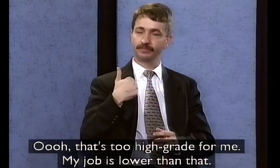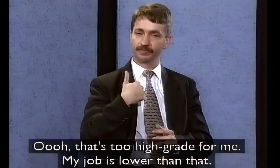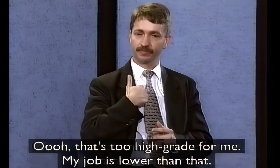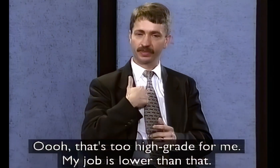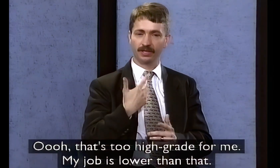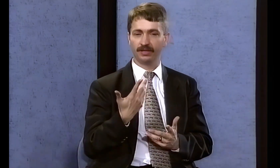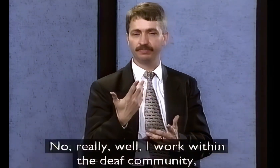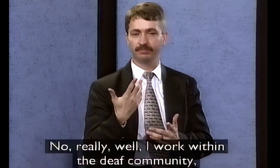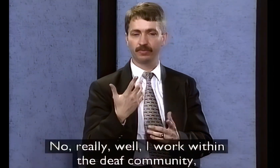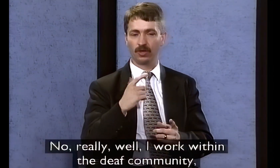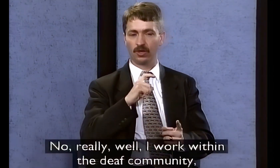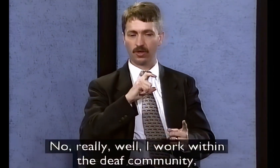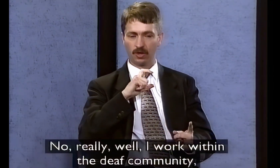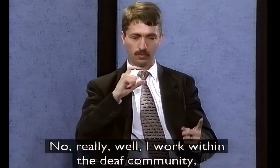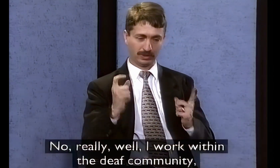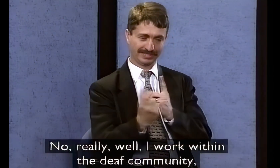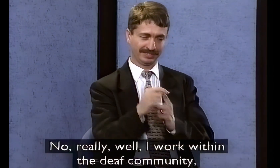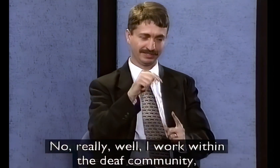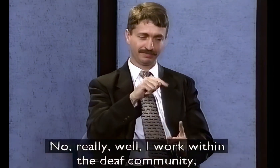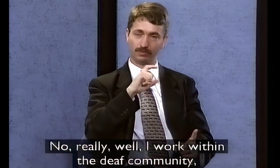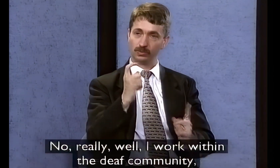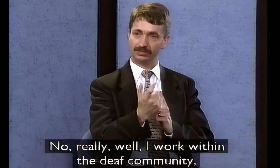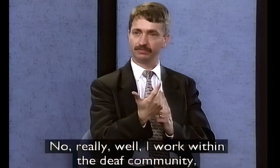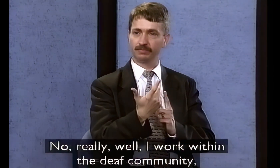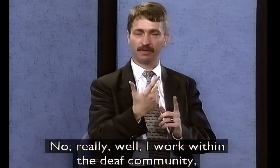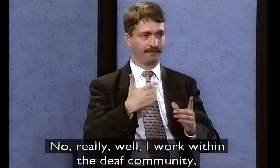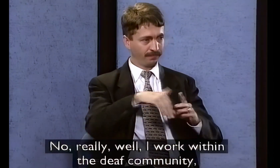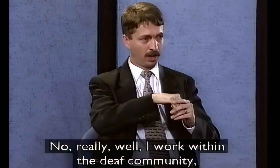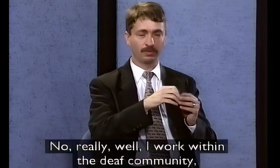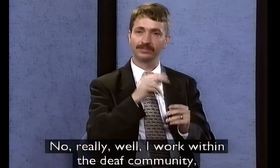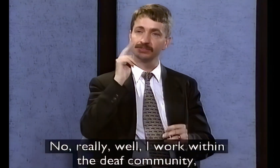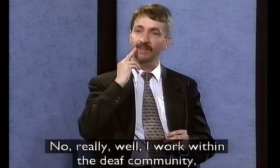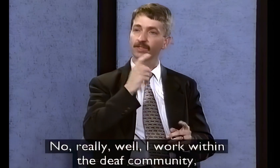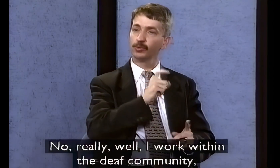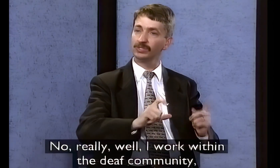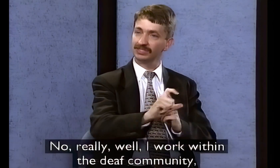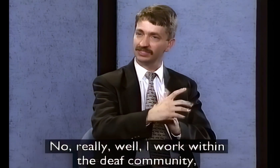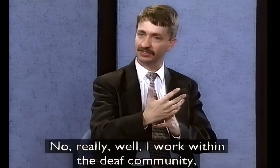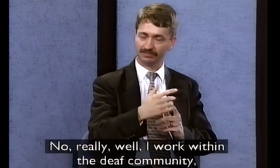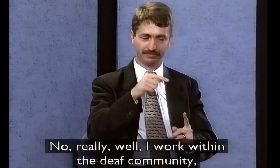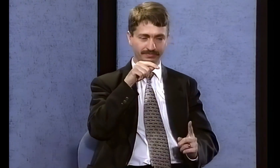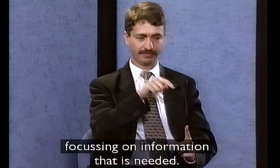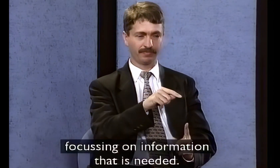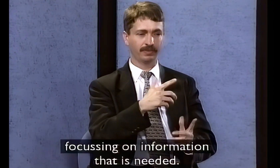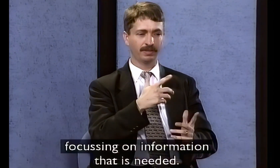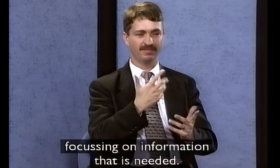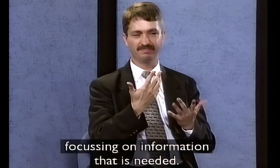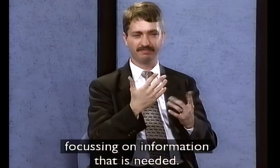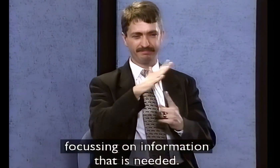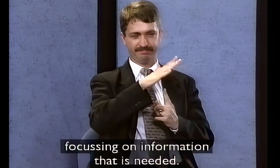that. No, really. Well, I work within the deaf community, focusing on information that's